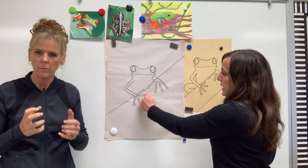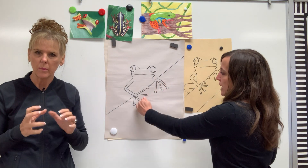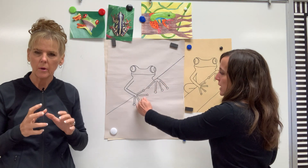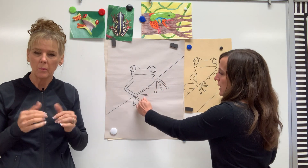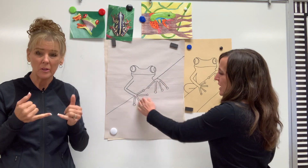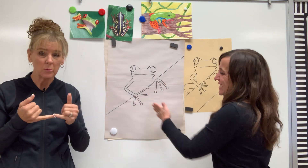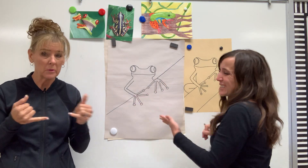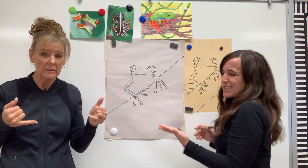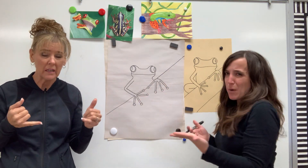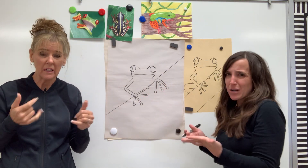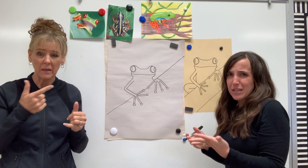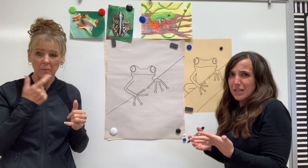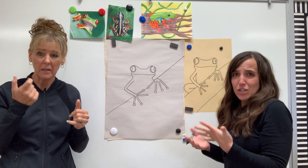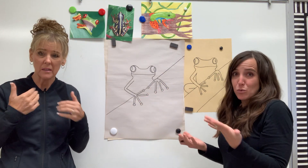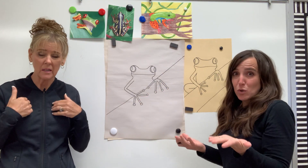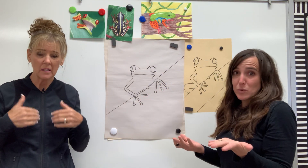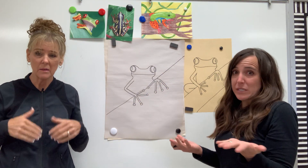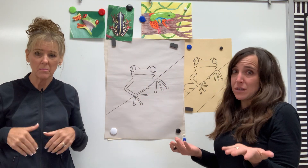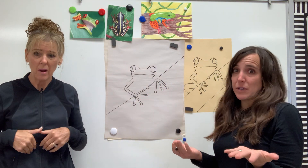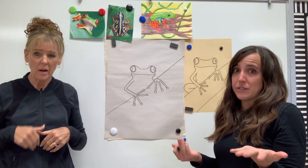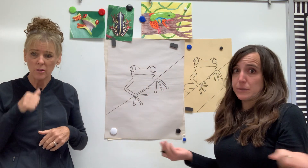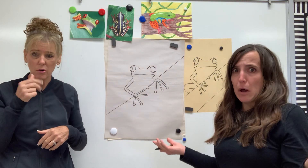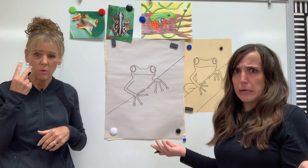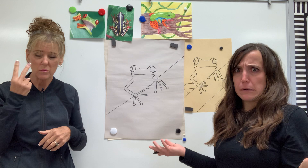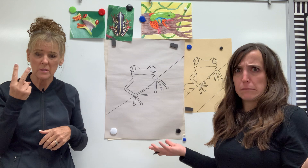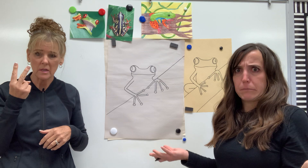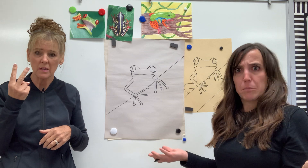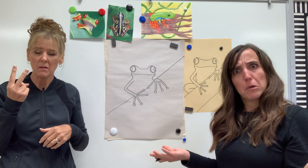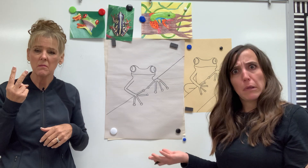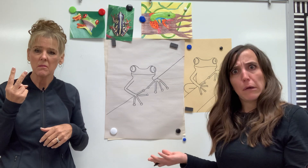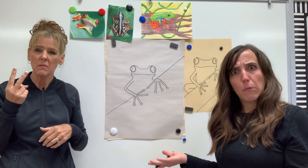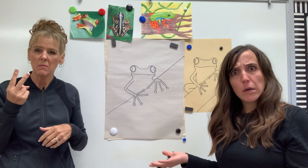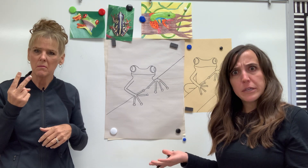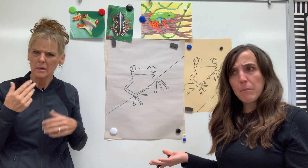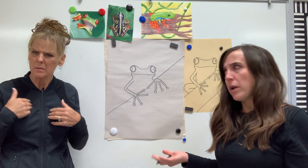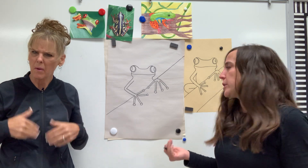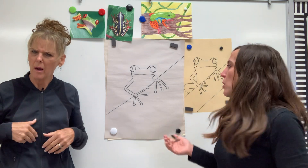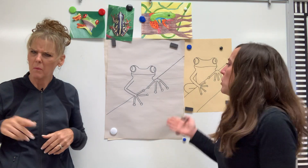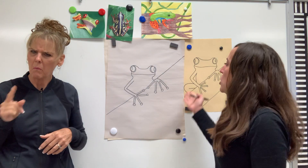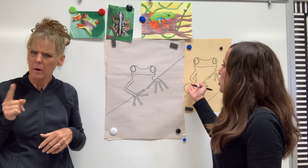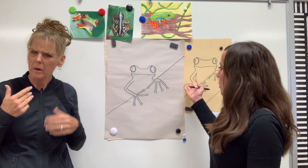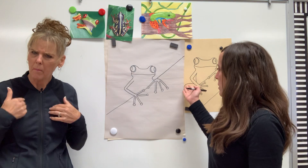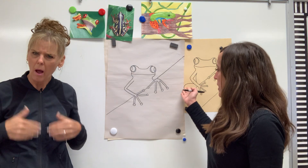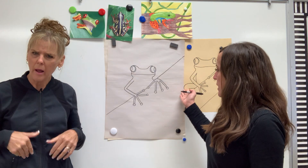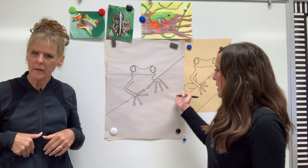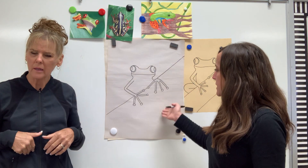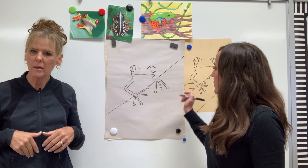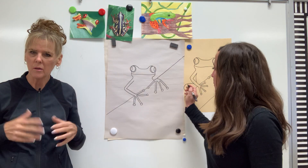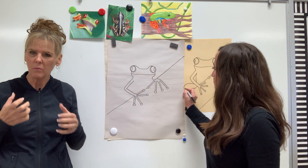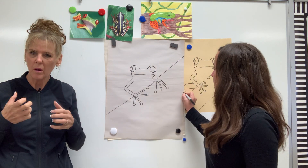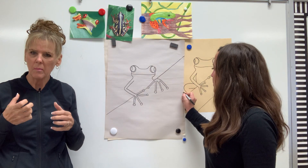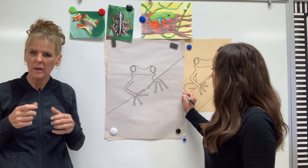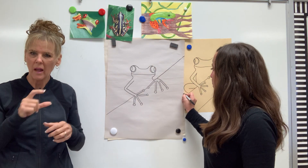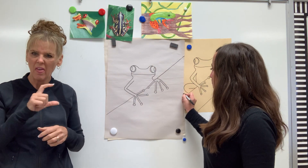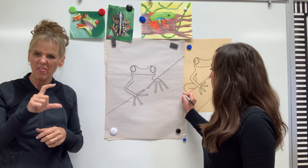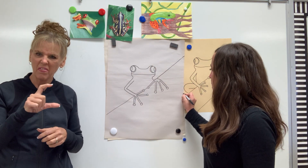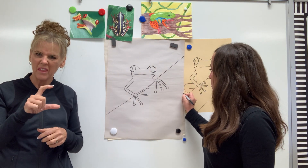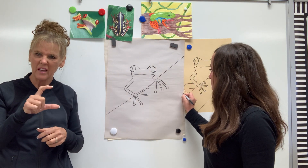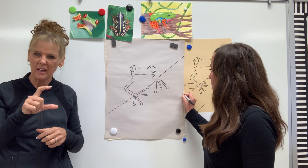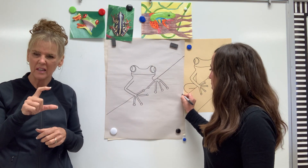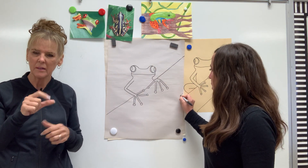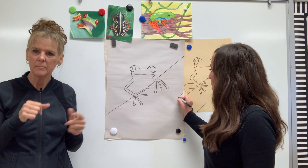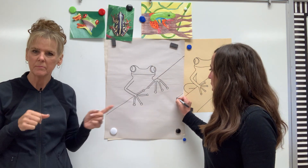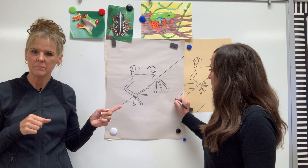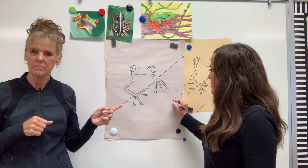super skinny because then his body, you don't see the rest of his body and people are like, where did that body go? You want to make it nice and thick. So thick